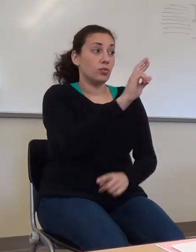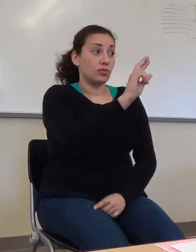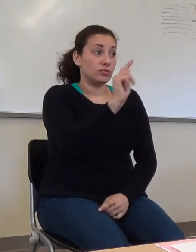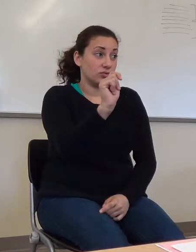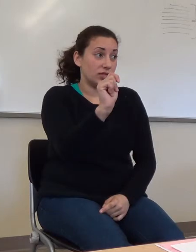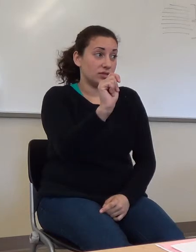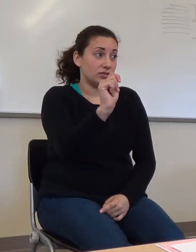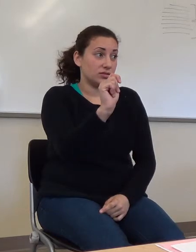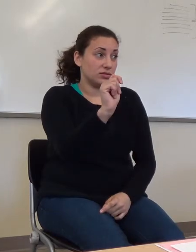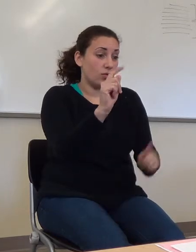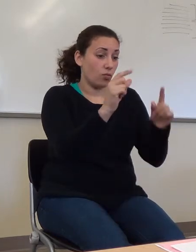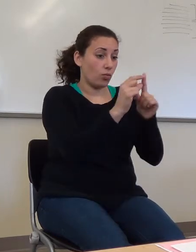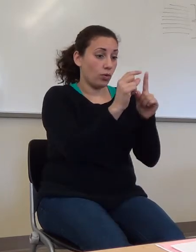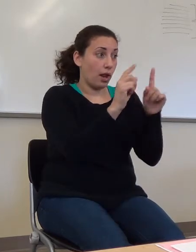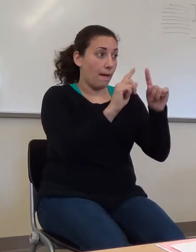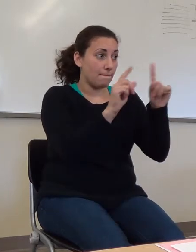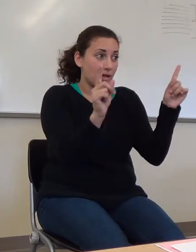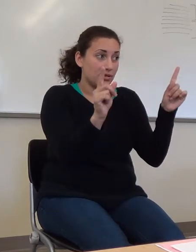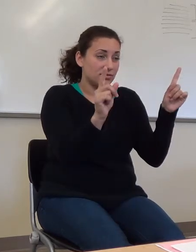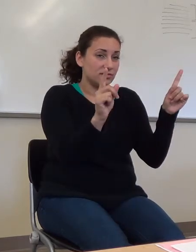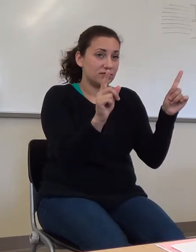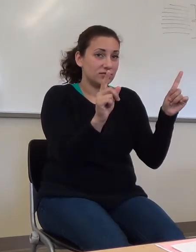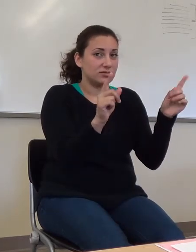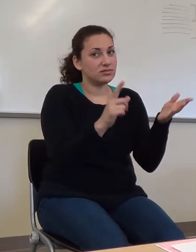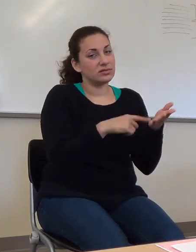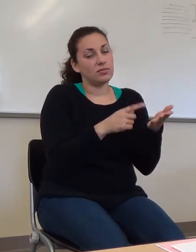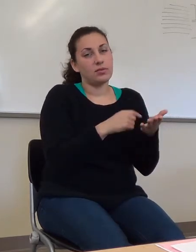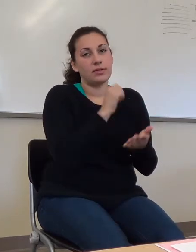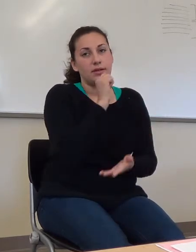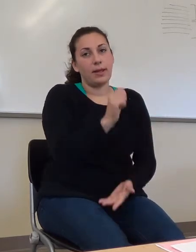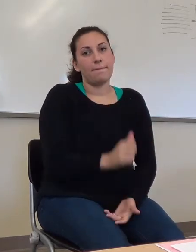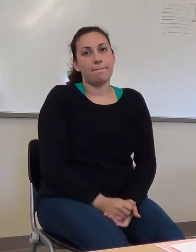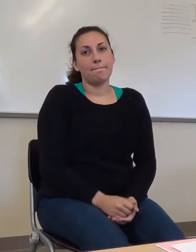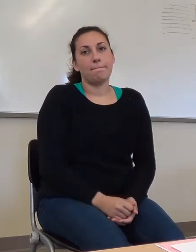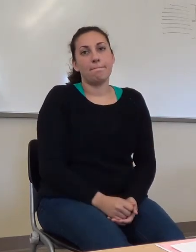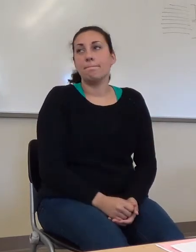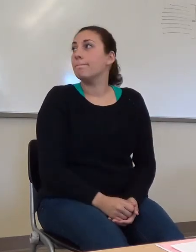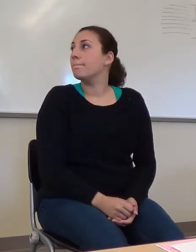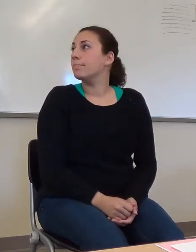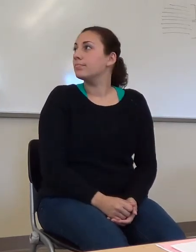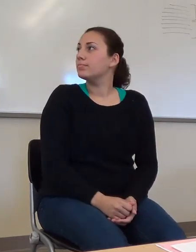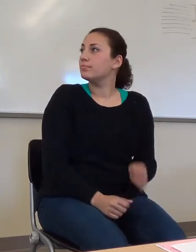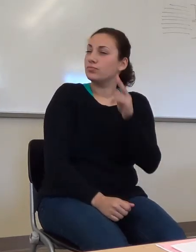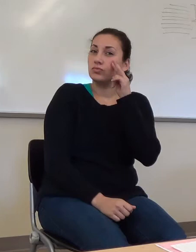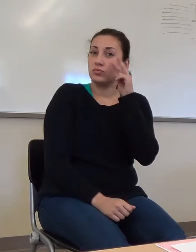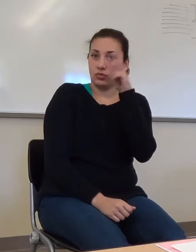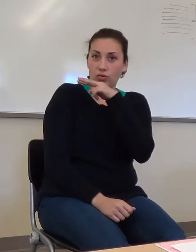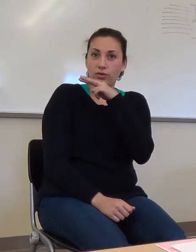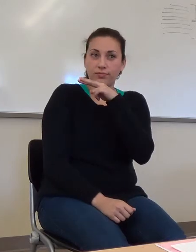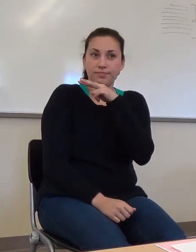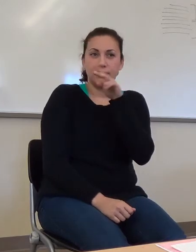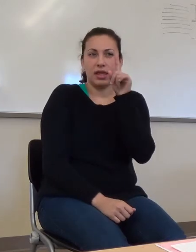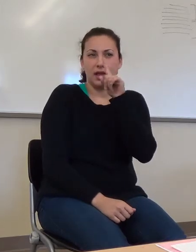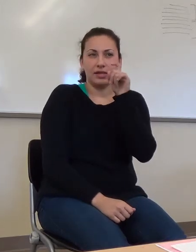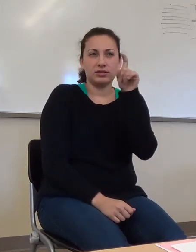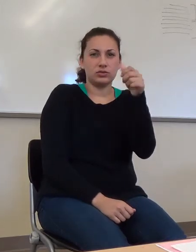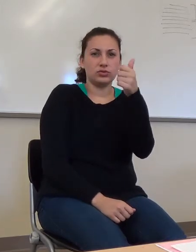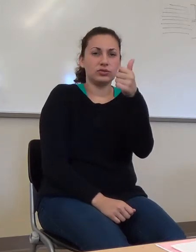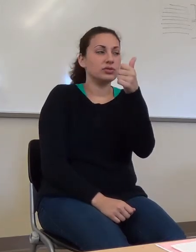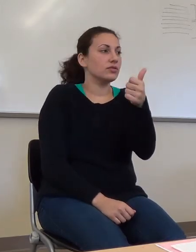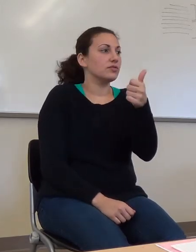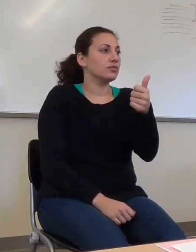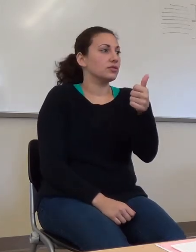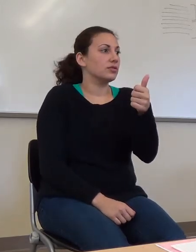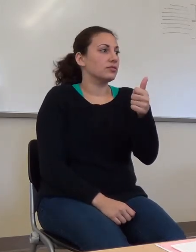but, sometimes it isn't. But you do want to look at this and ask yourself, you can